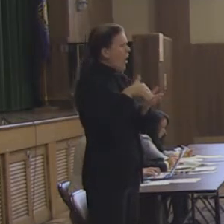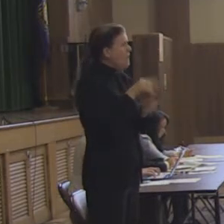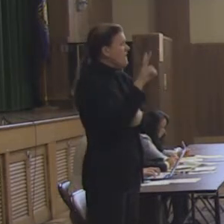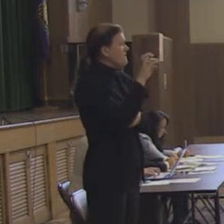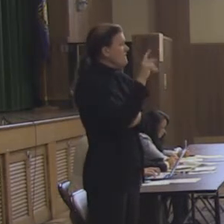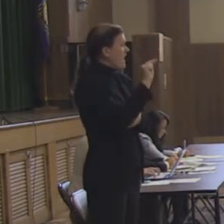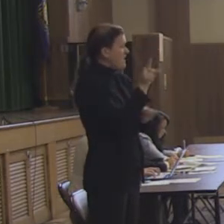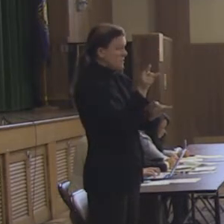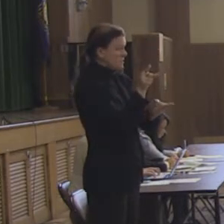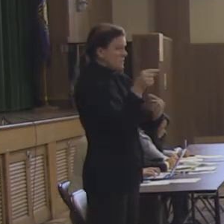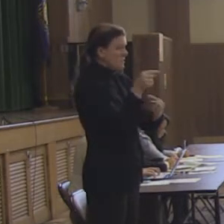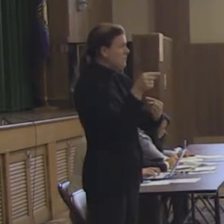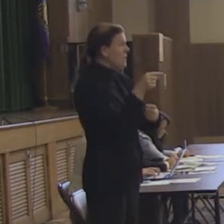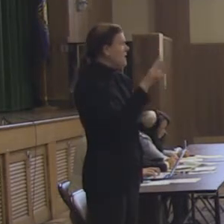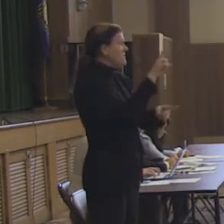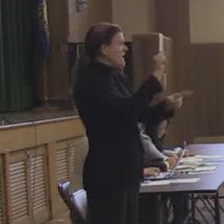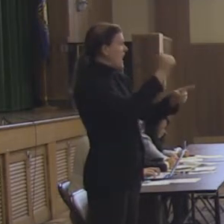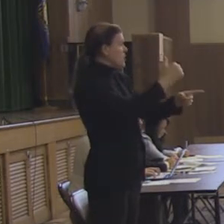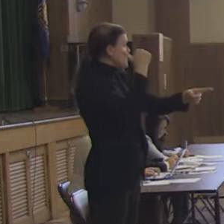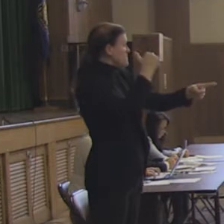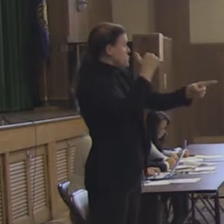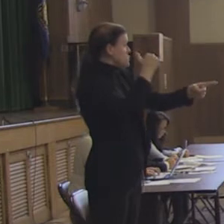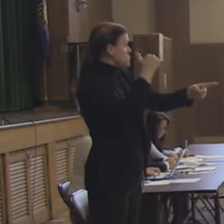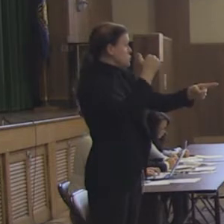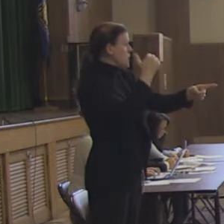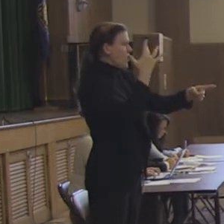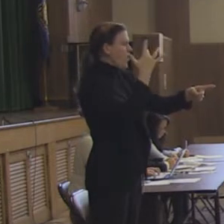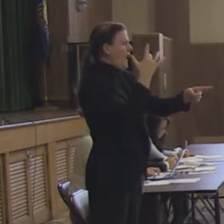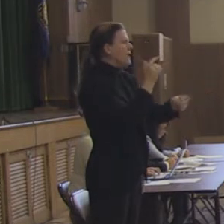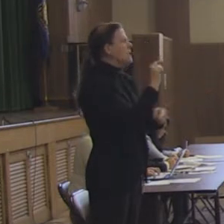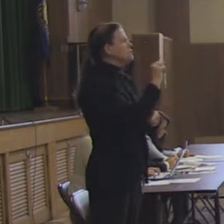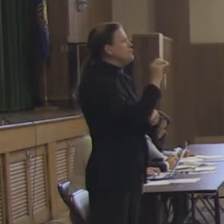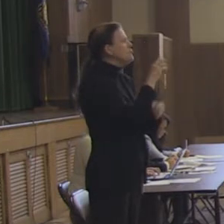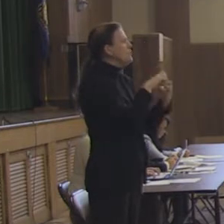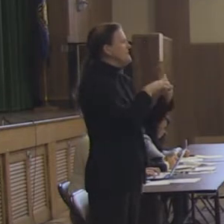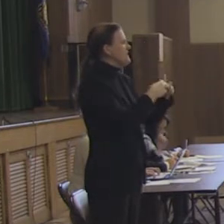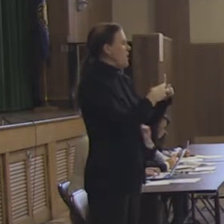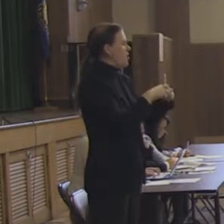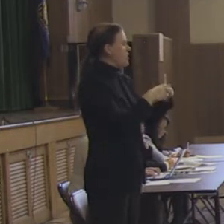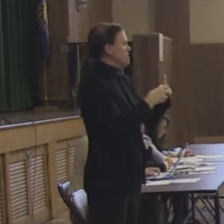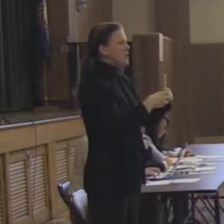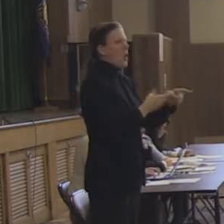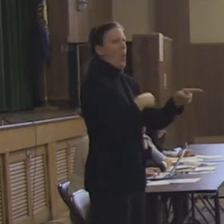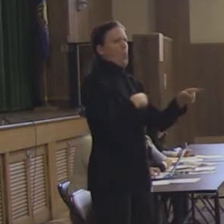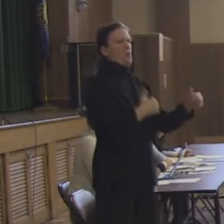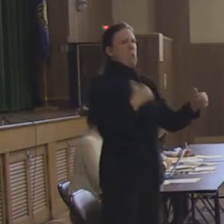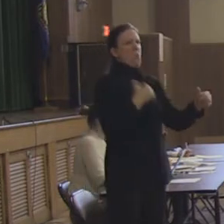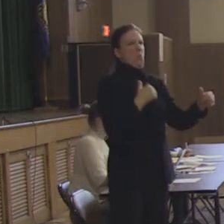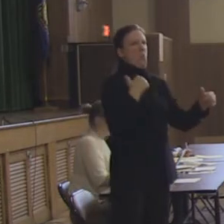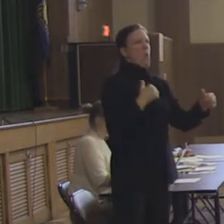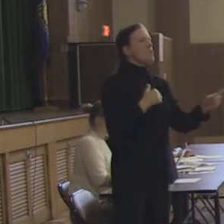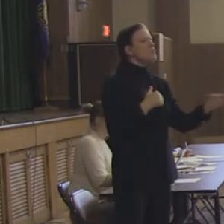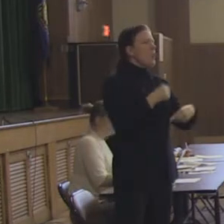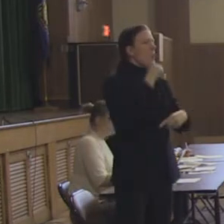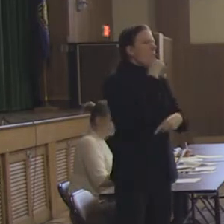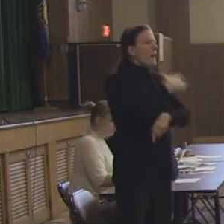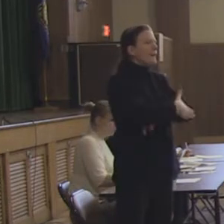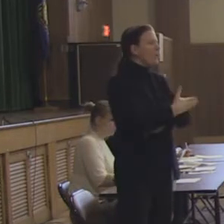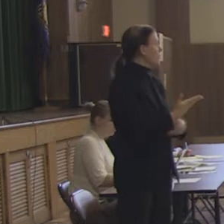veteran was refused by the VA because they were too difficult for them to handle. And yet the patients at Milwaukee